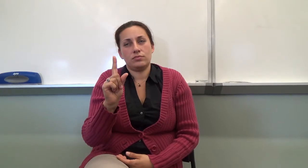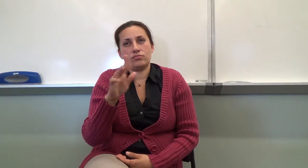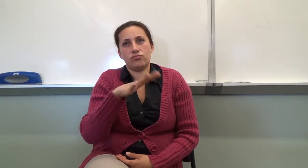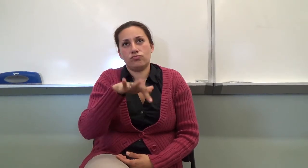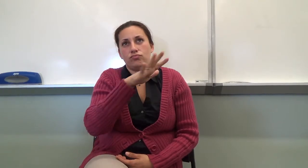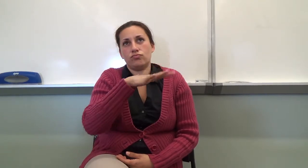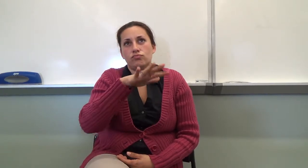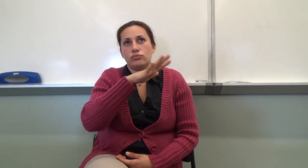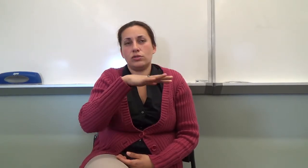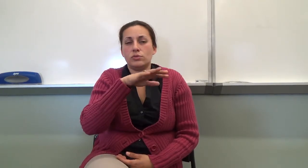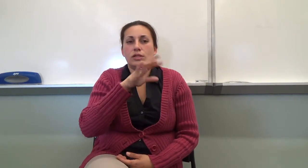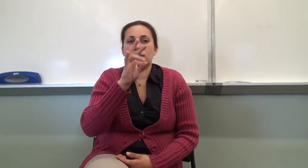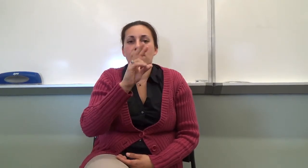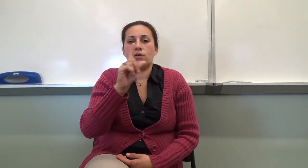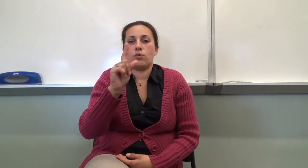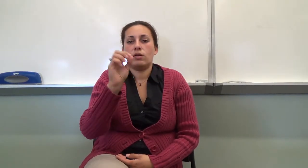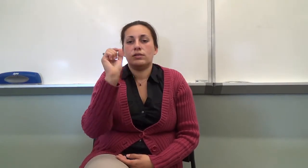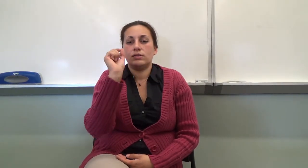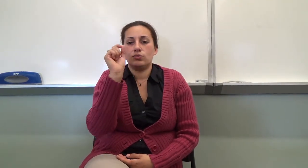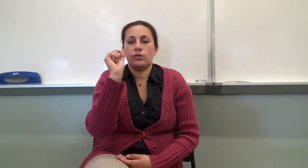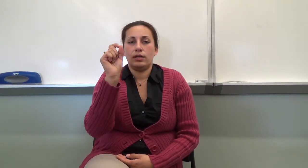a 71-degree angle.